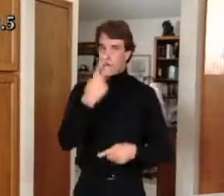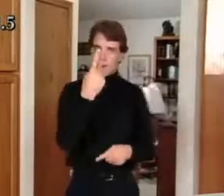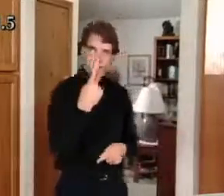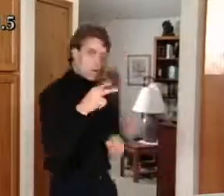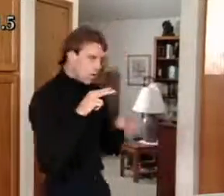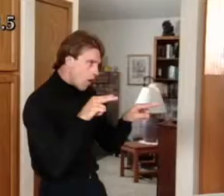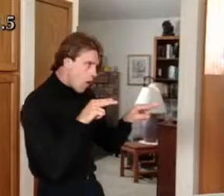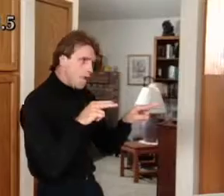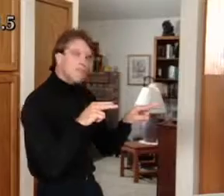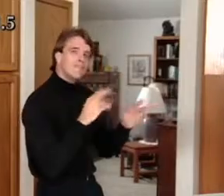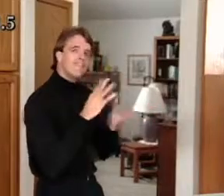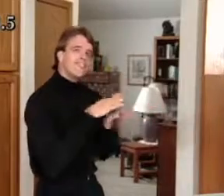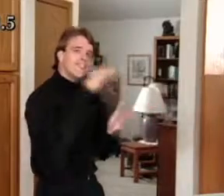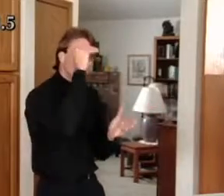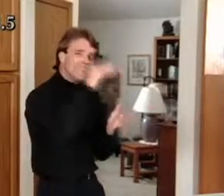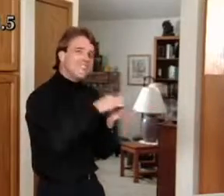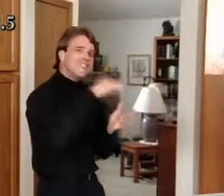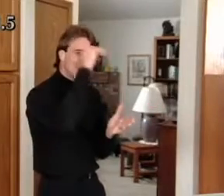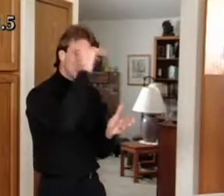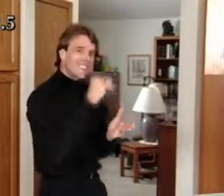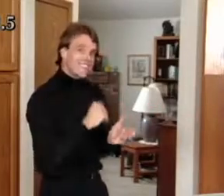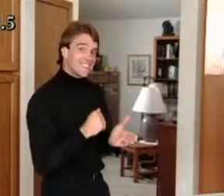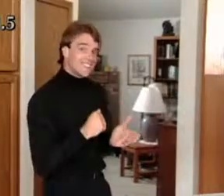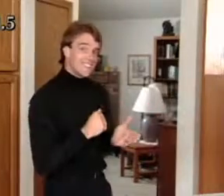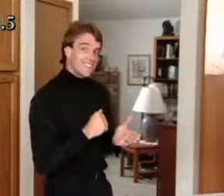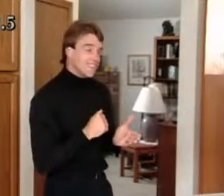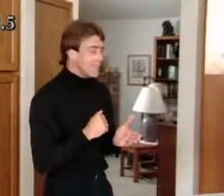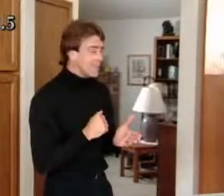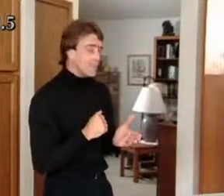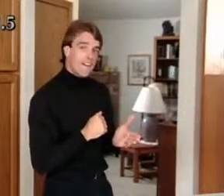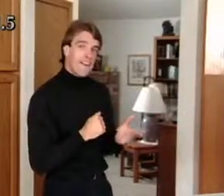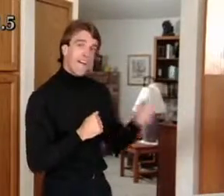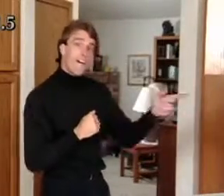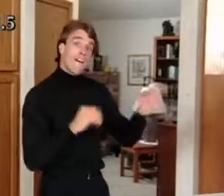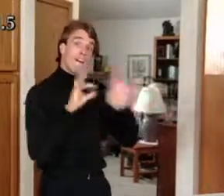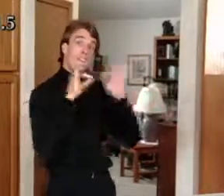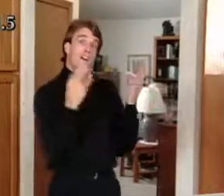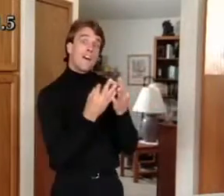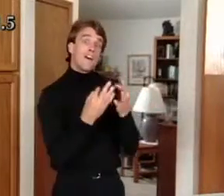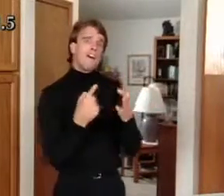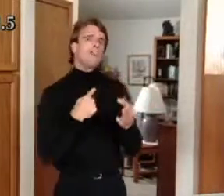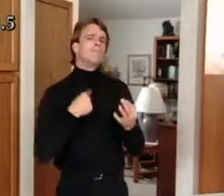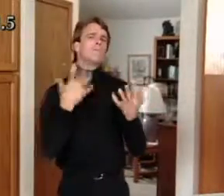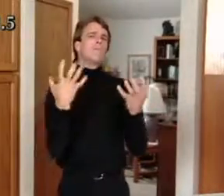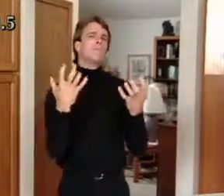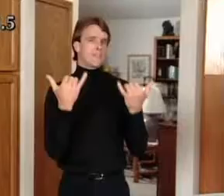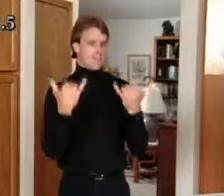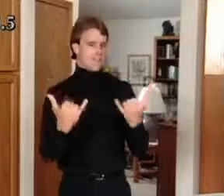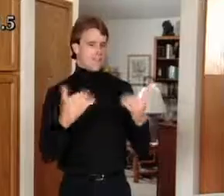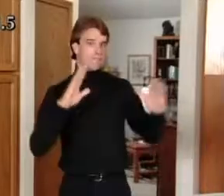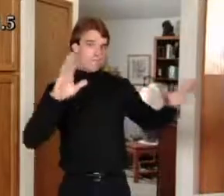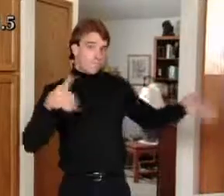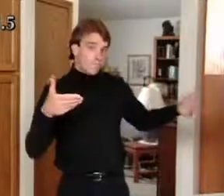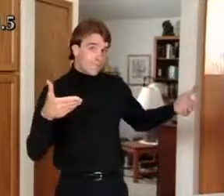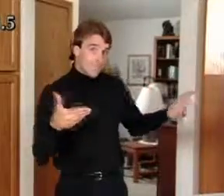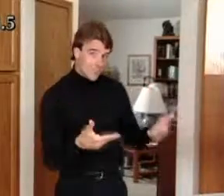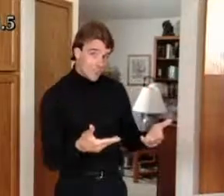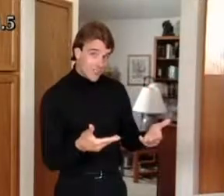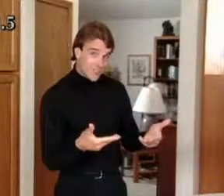And it is through our observations that we will learn. And now, I'd like to introduce you